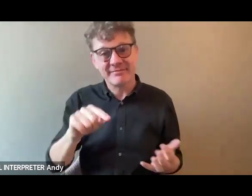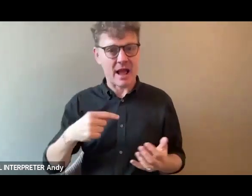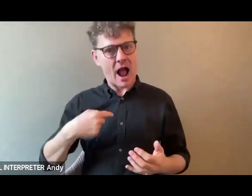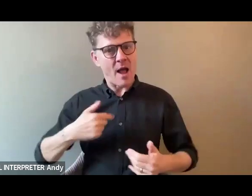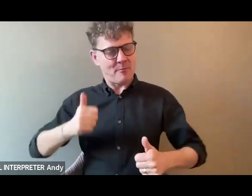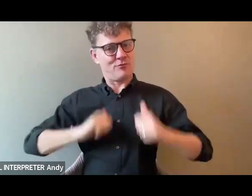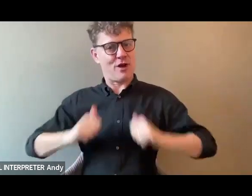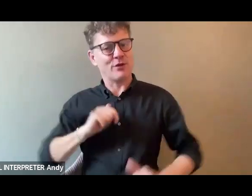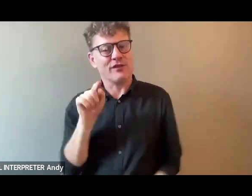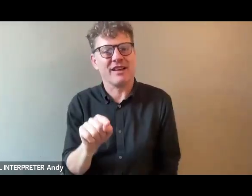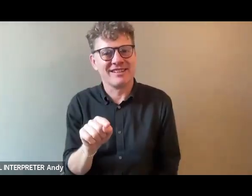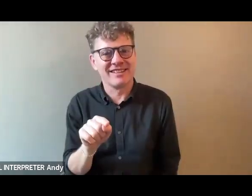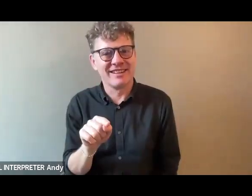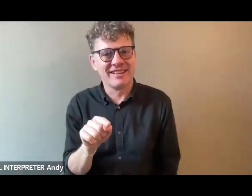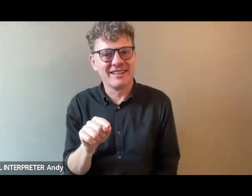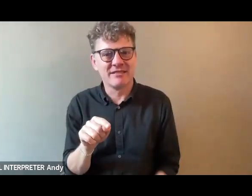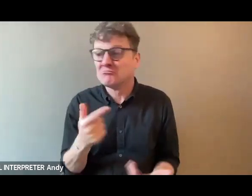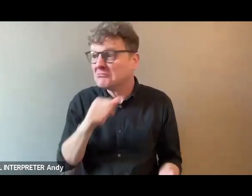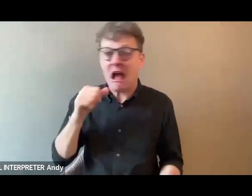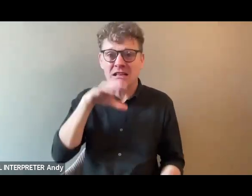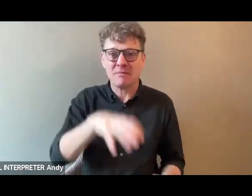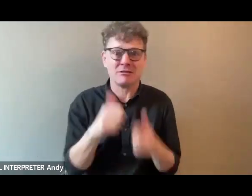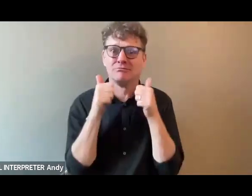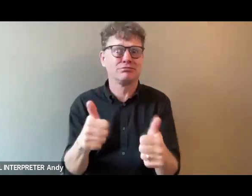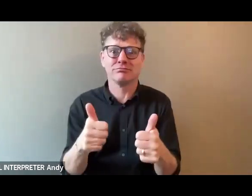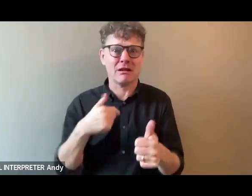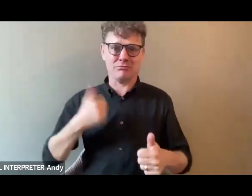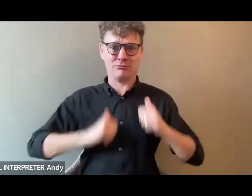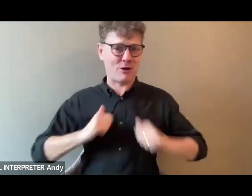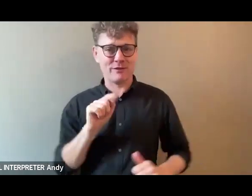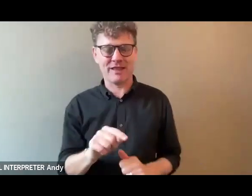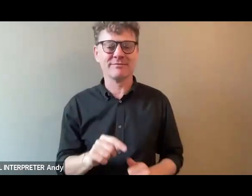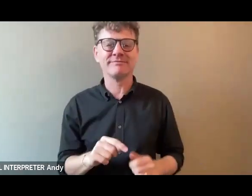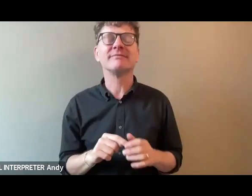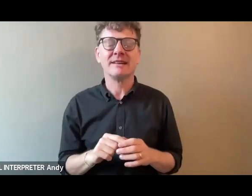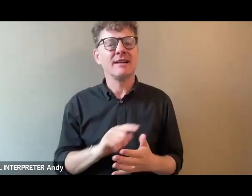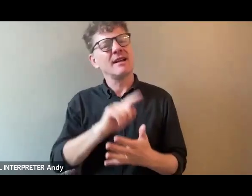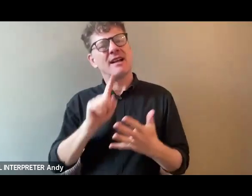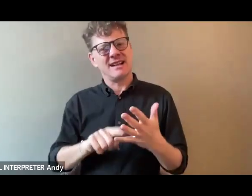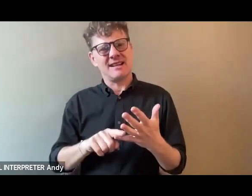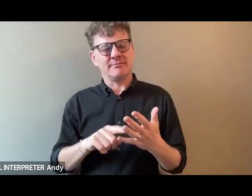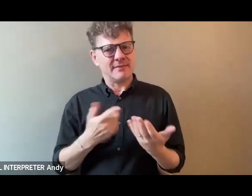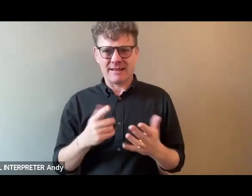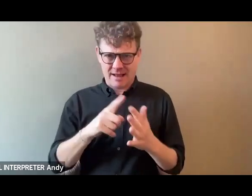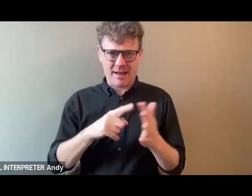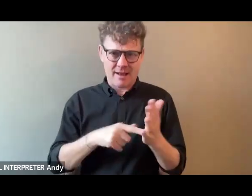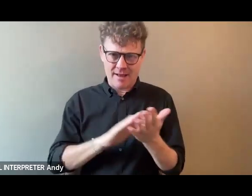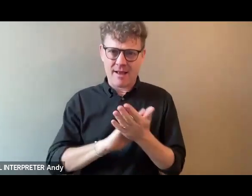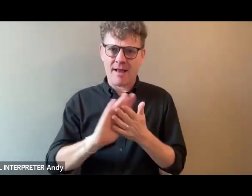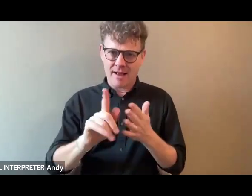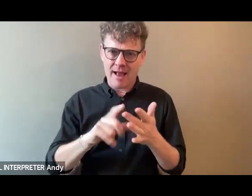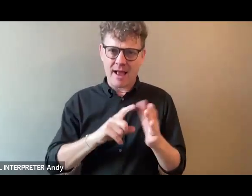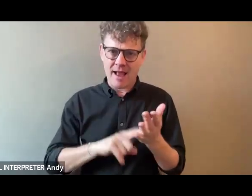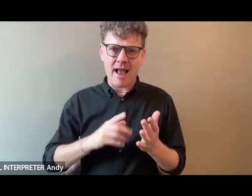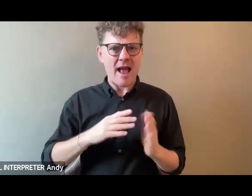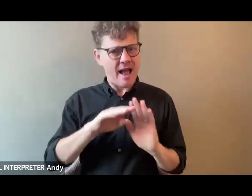incredibly proud of that as just a nice space. The final thing is, it's ethical. And no, that's not just